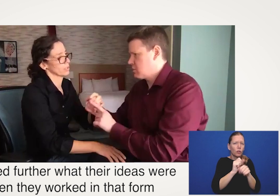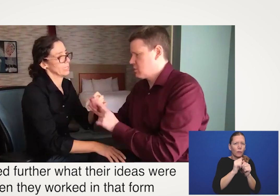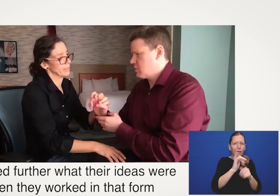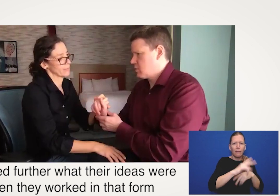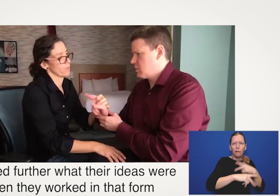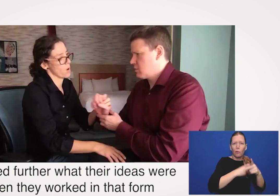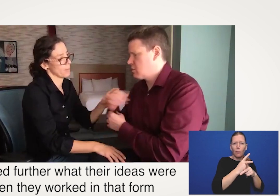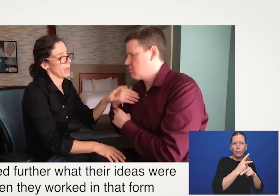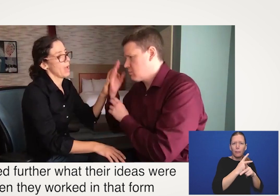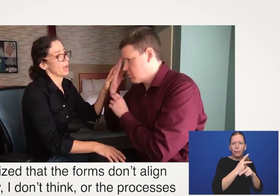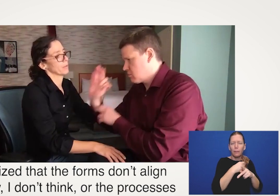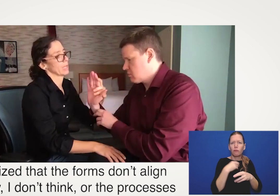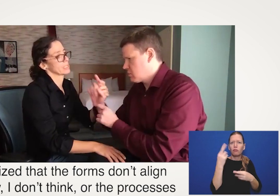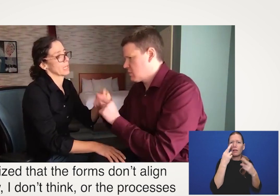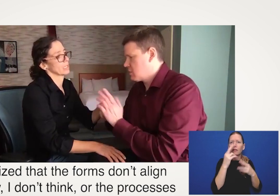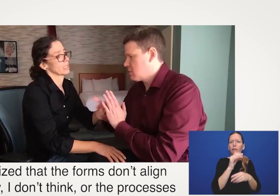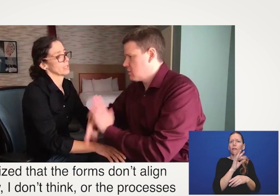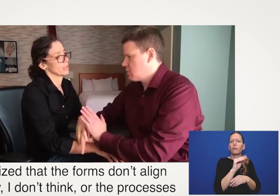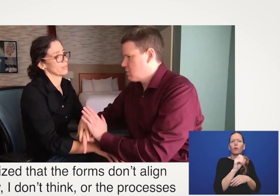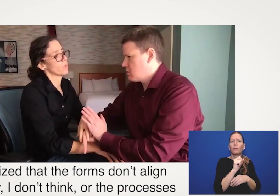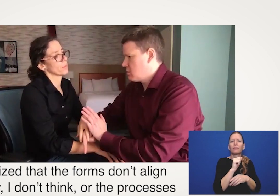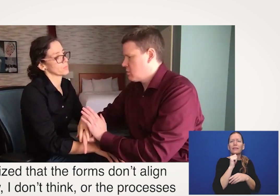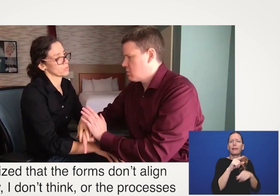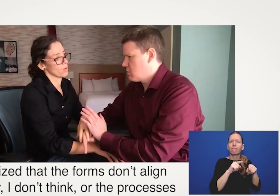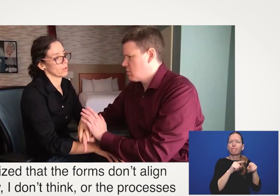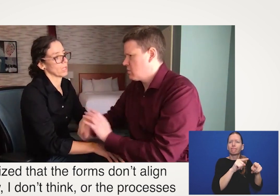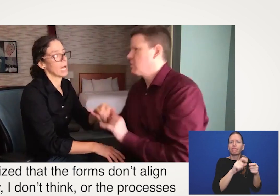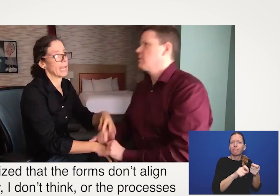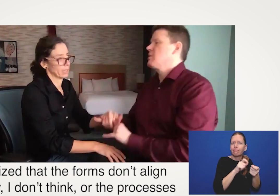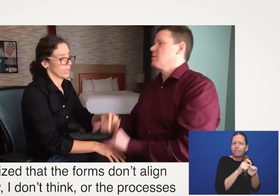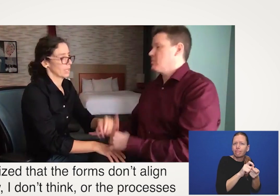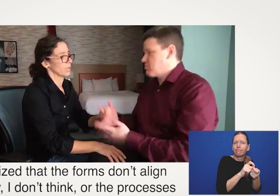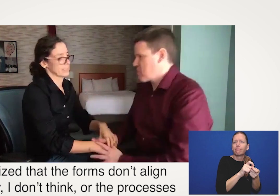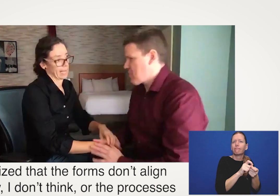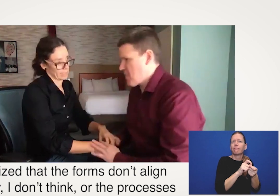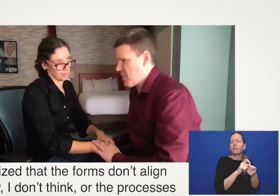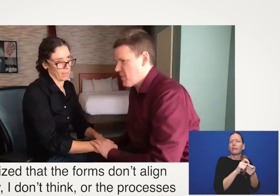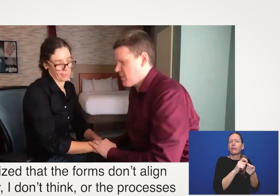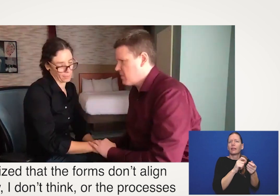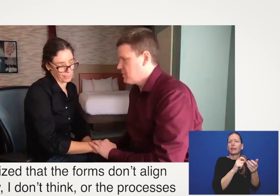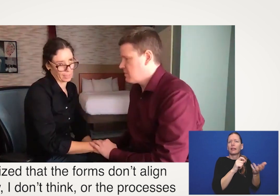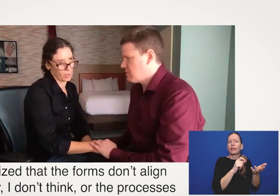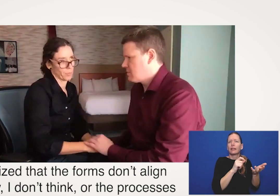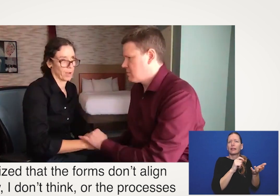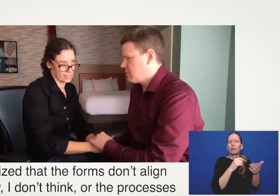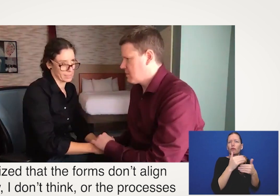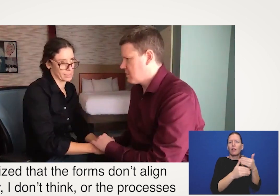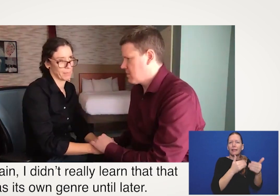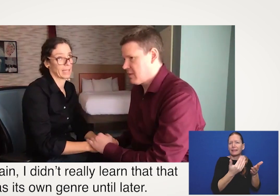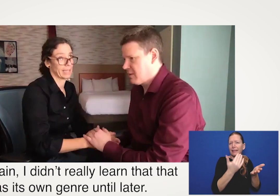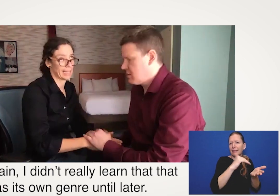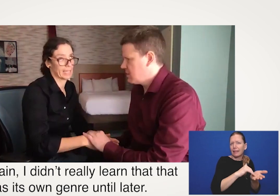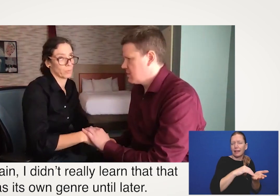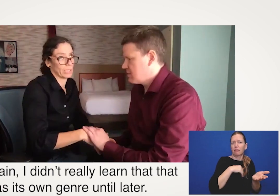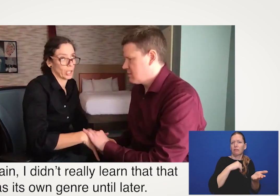worked in that form, I realized that the forms don't align. exactly. I don't think, or the processes.